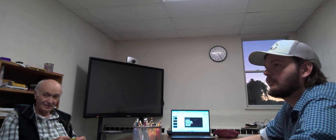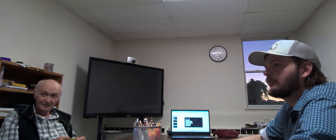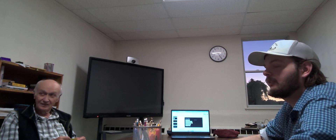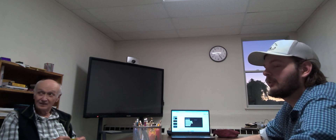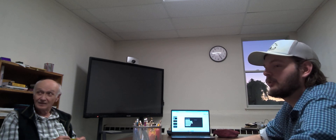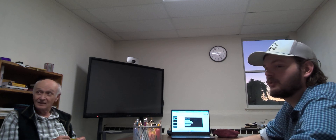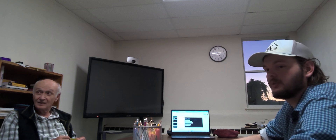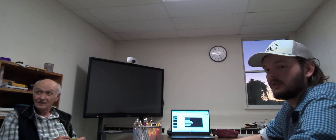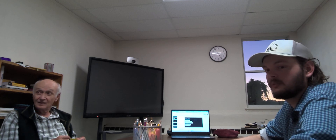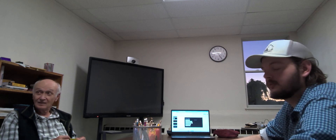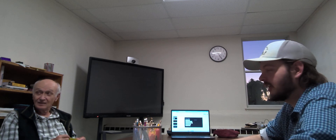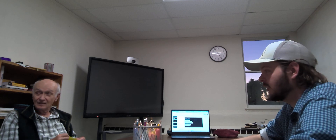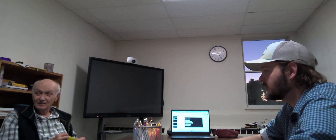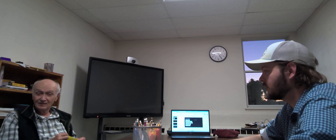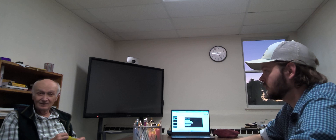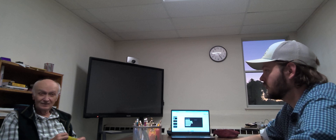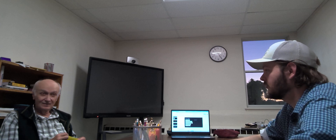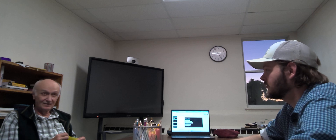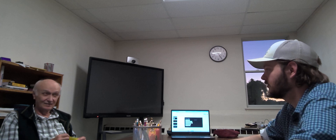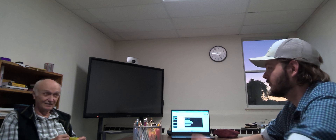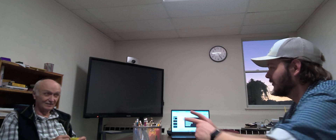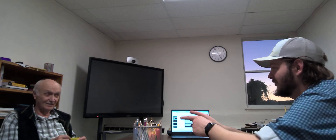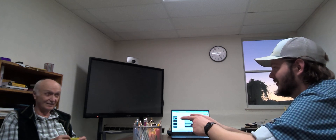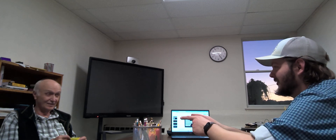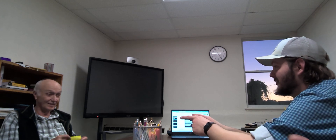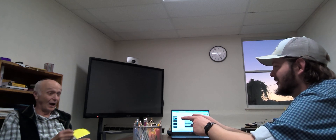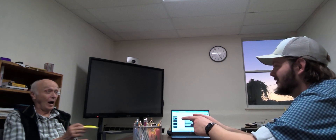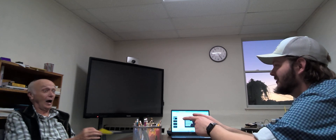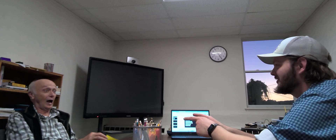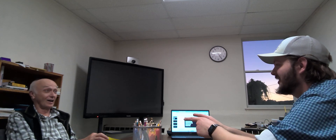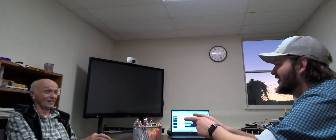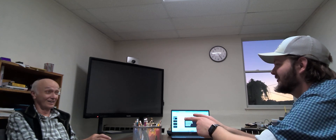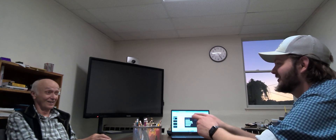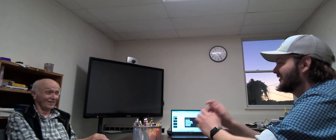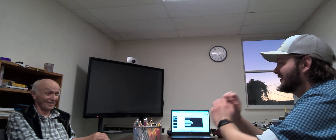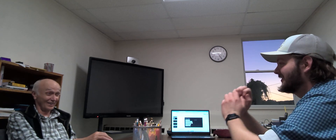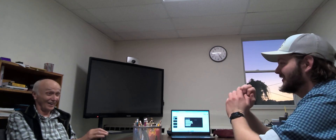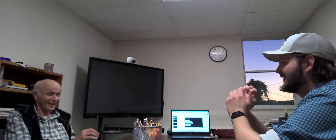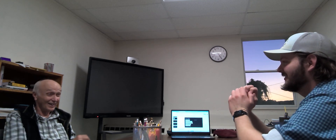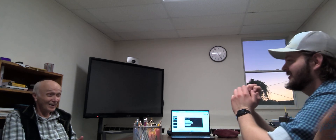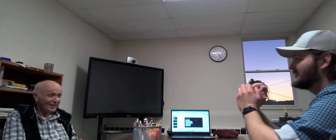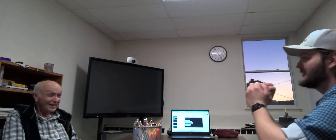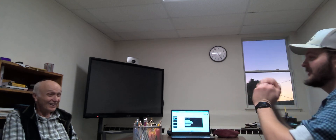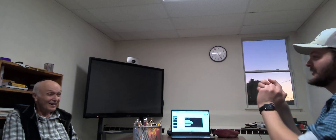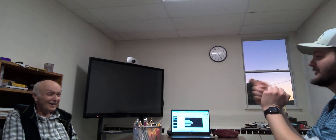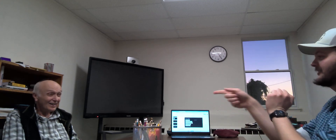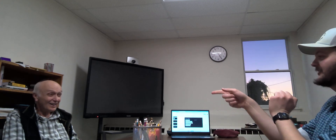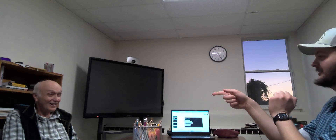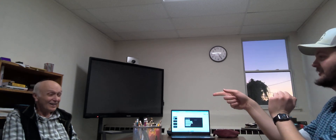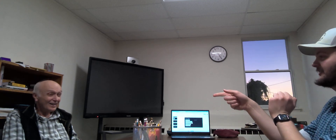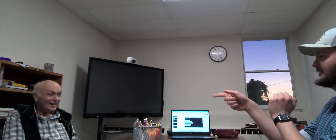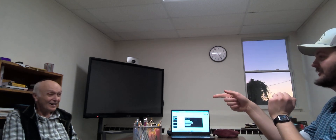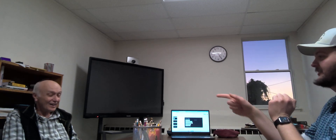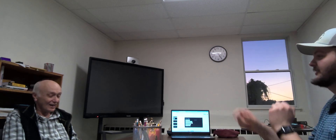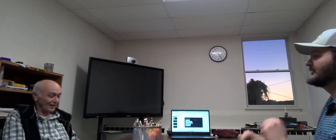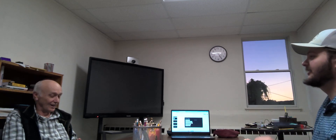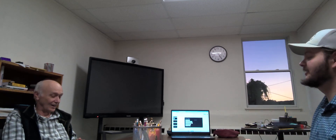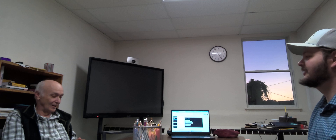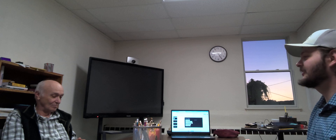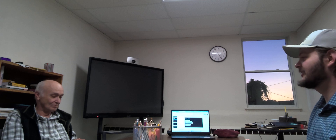I took it as just So I'll- a question F I about S. how it was. According Ask to me you, again. according to your prompt. F-I-S-H. No, No, we're doing, I we're hate role it.